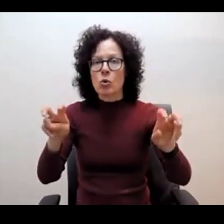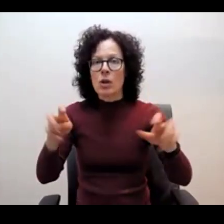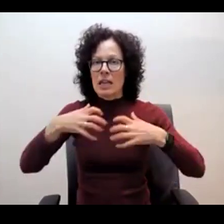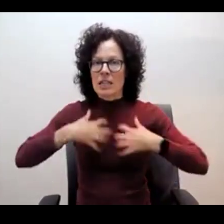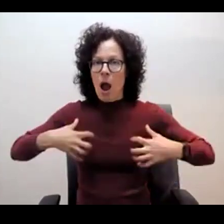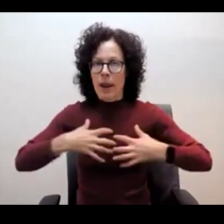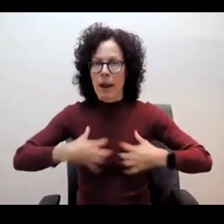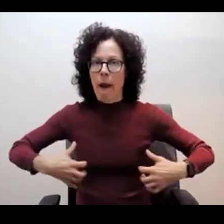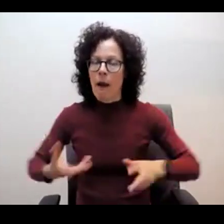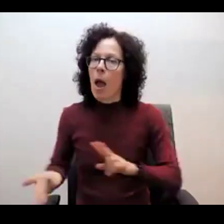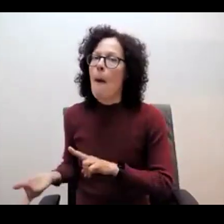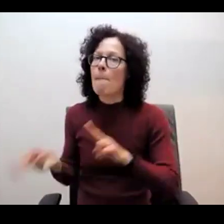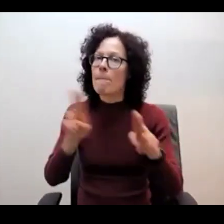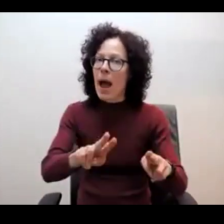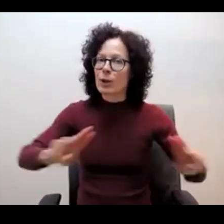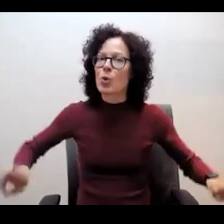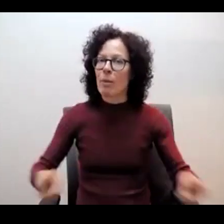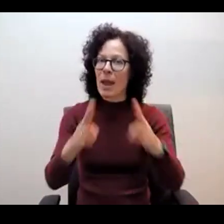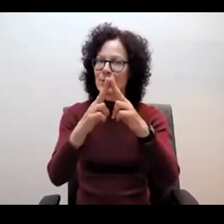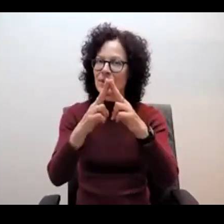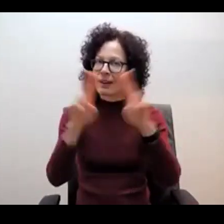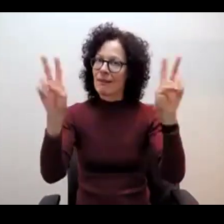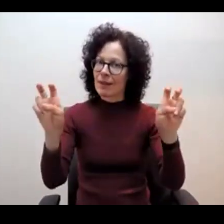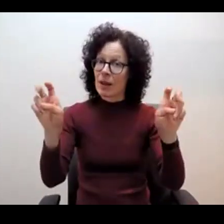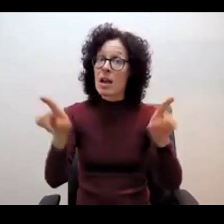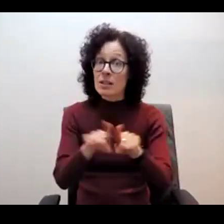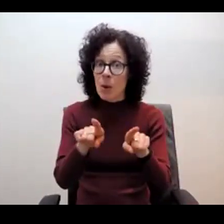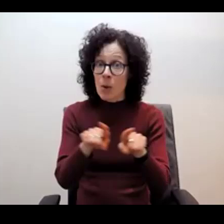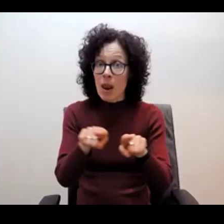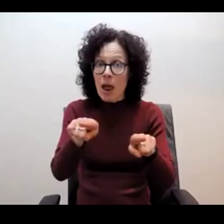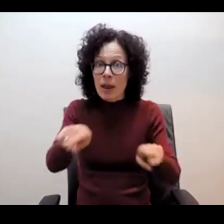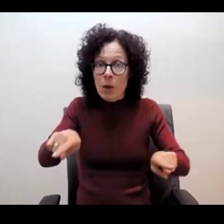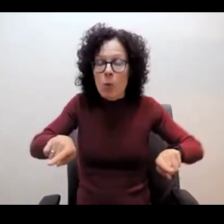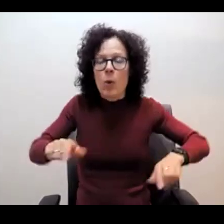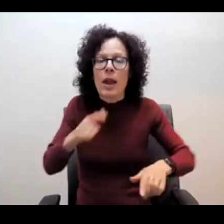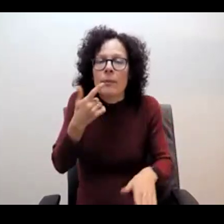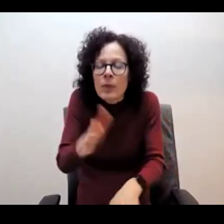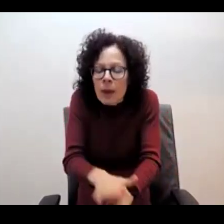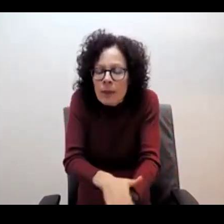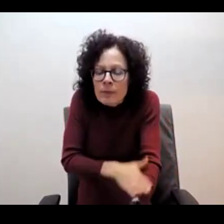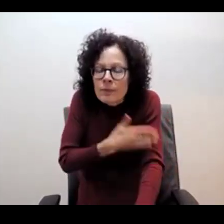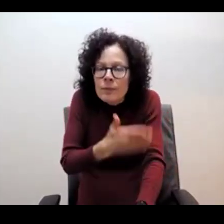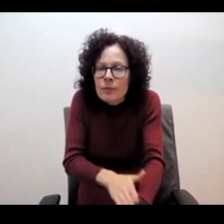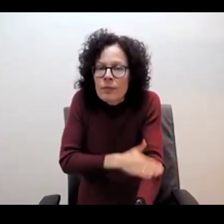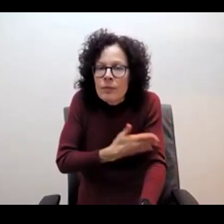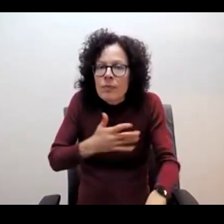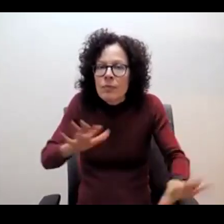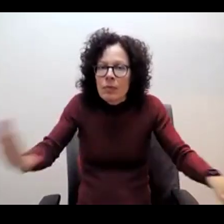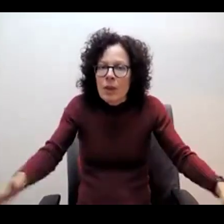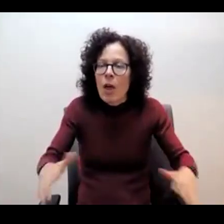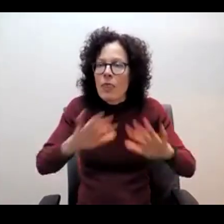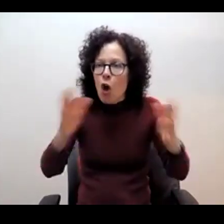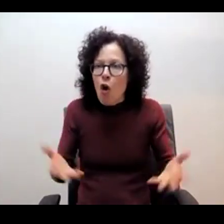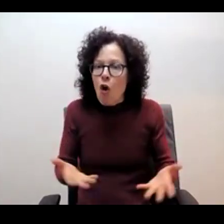Mountain. So we're going to, as if we're caressing the earth, we're bringing the backs of